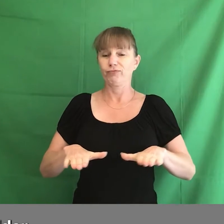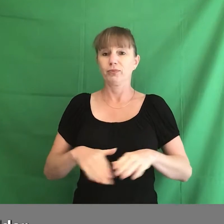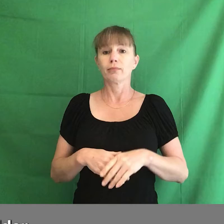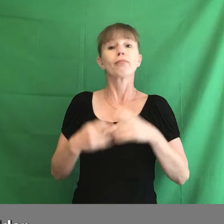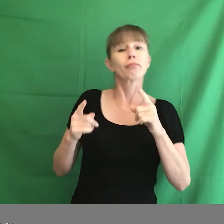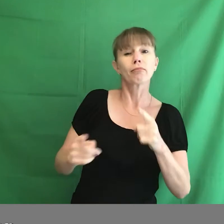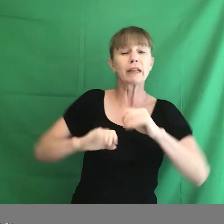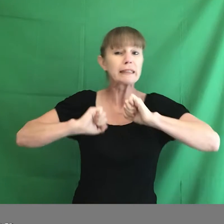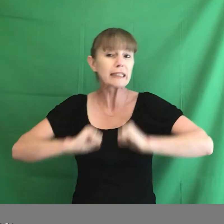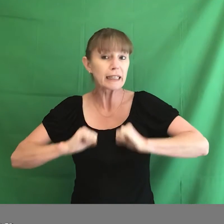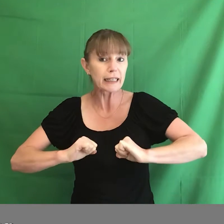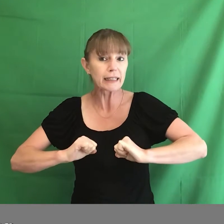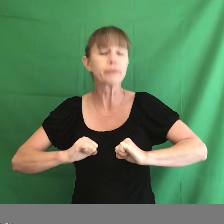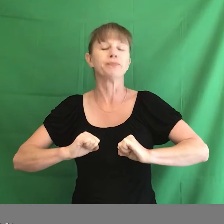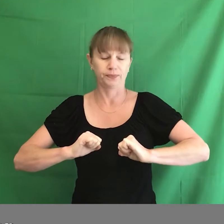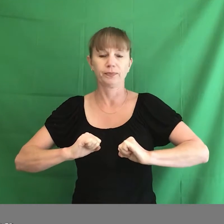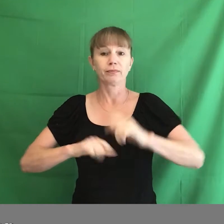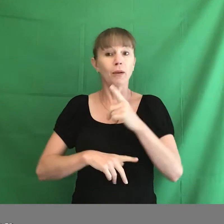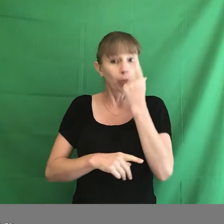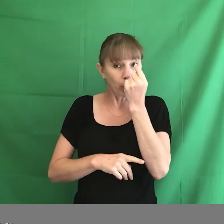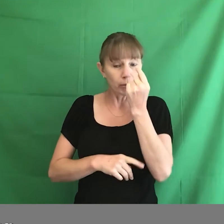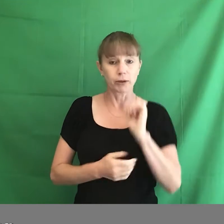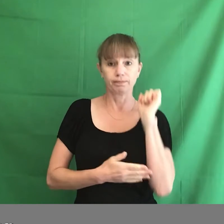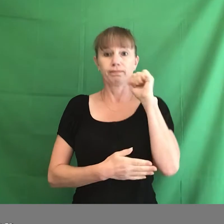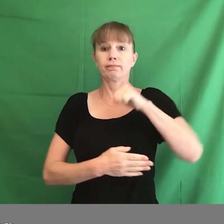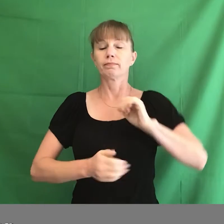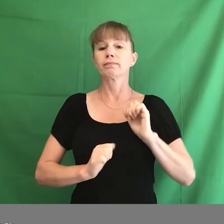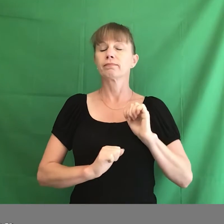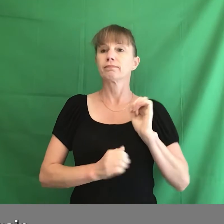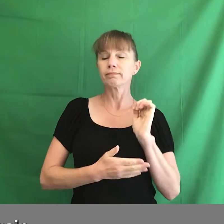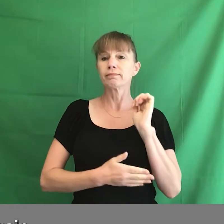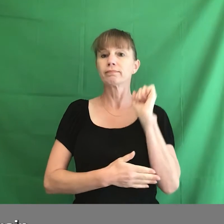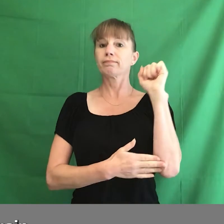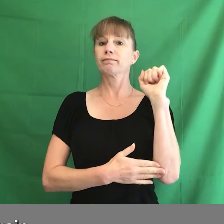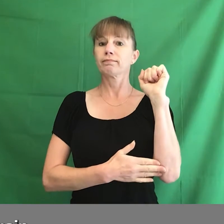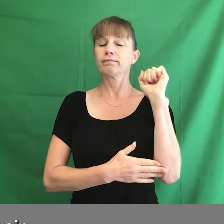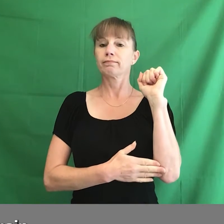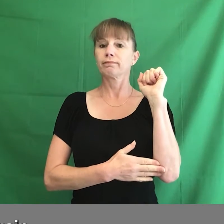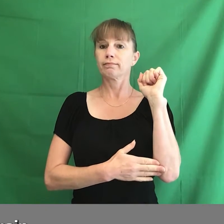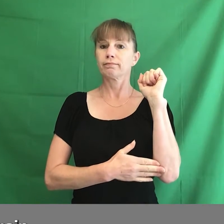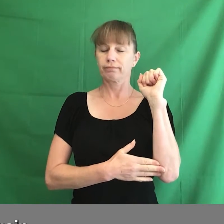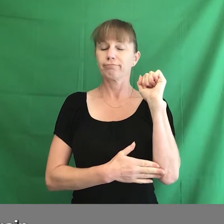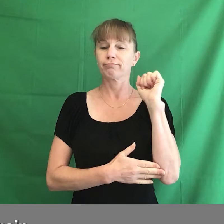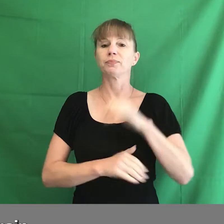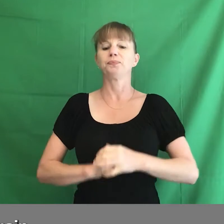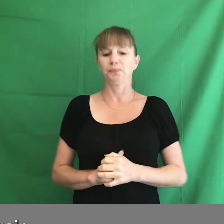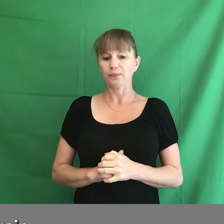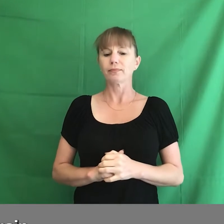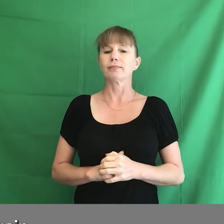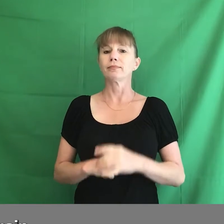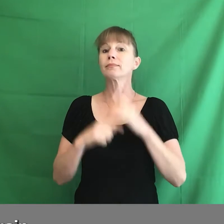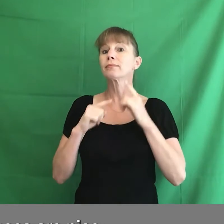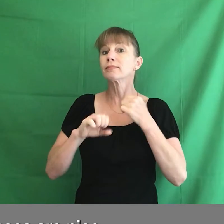the floor. If you're sitting, then if possible, sit up nice and tall again so you're right on your sitting